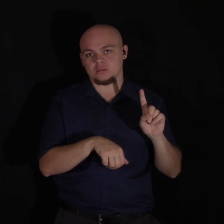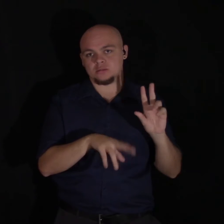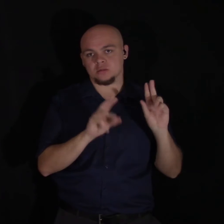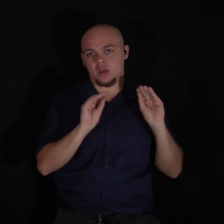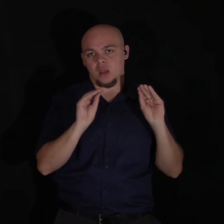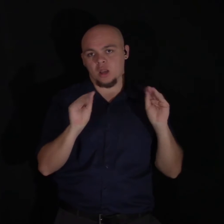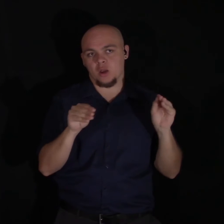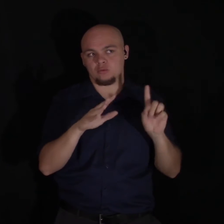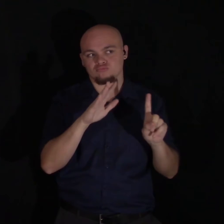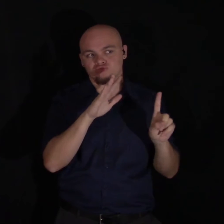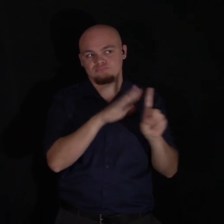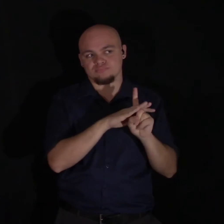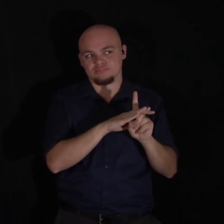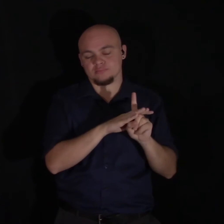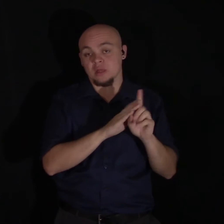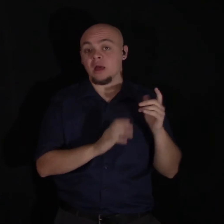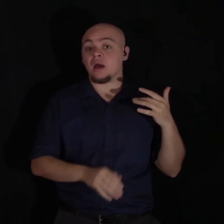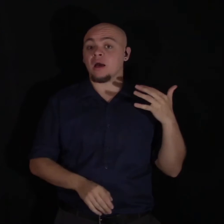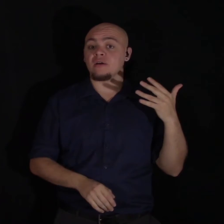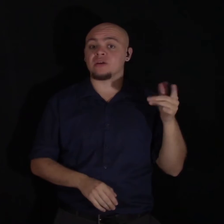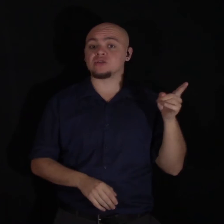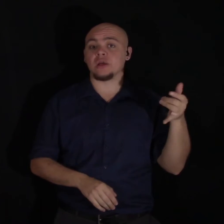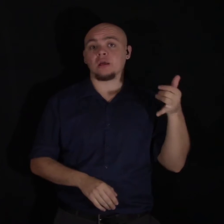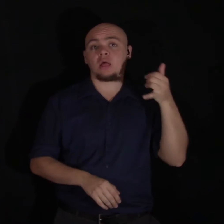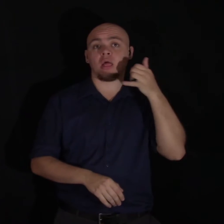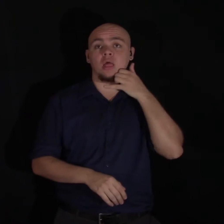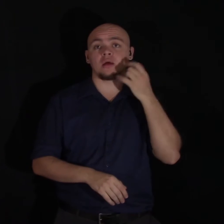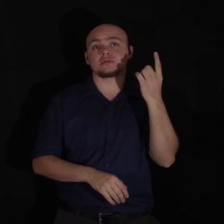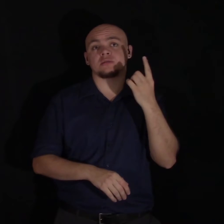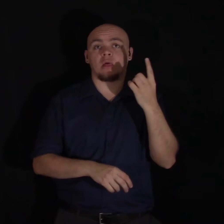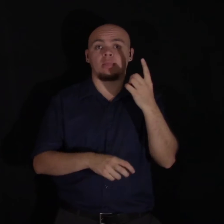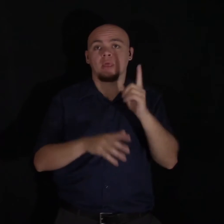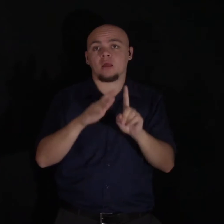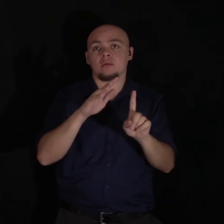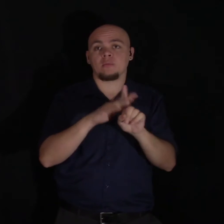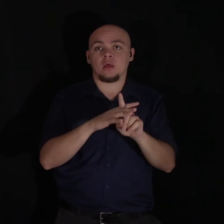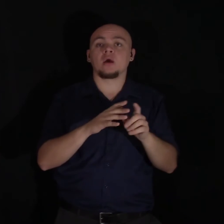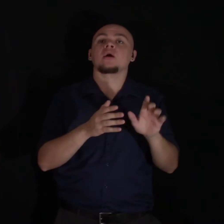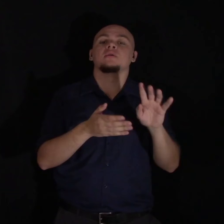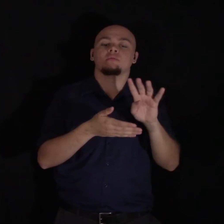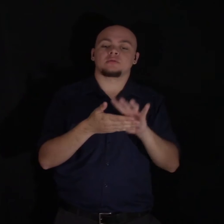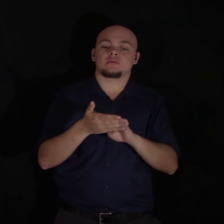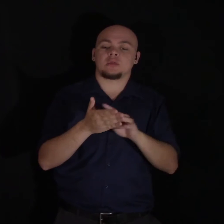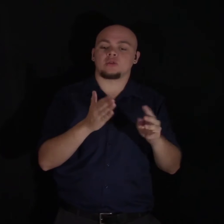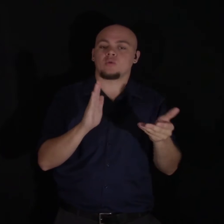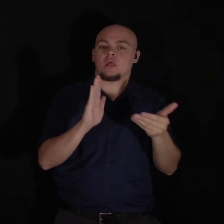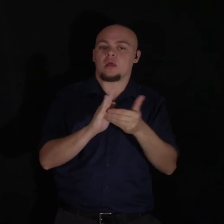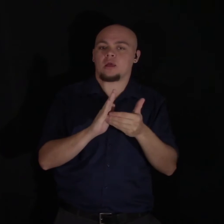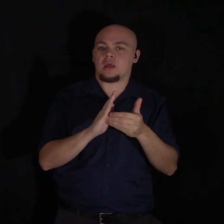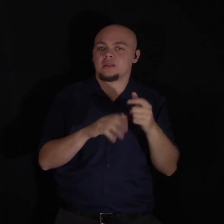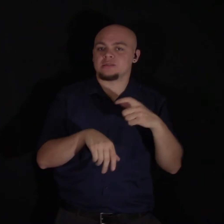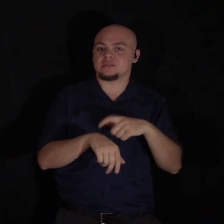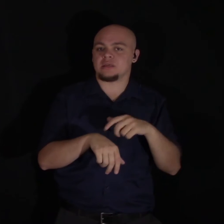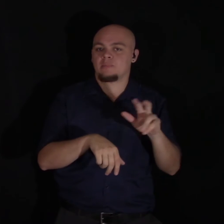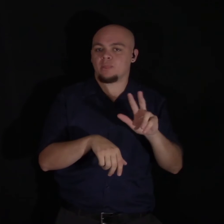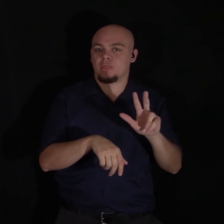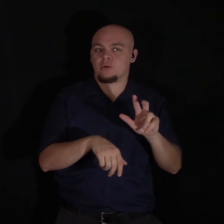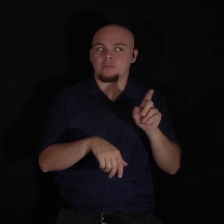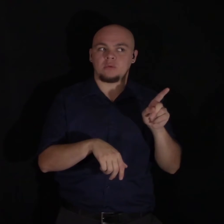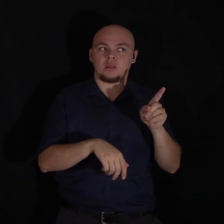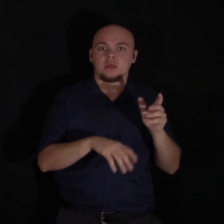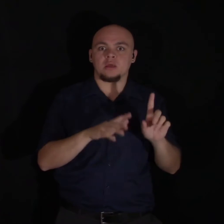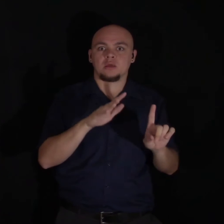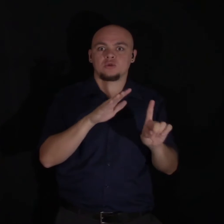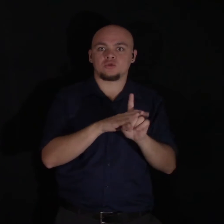Hector. Eventually he called, something has come up, so we agreed to reconvene at 3. But Hector was a